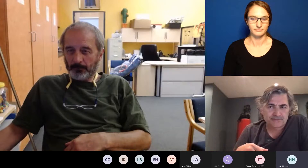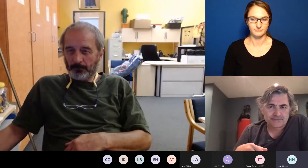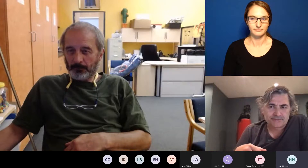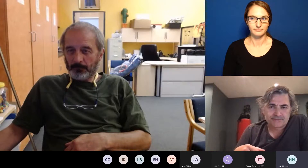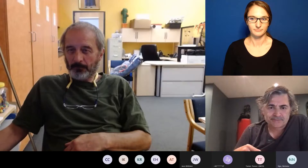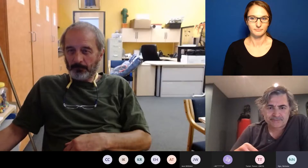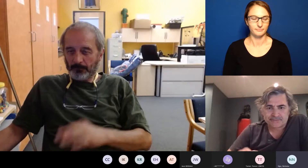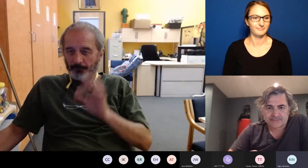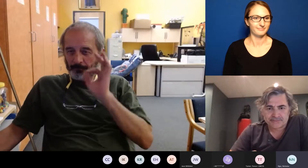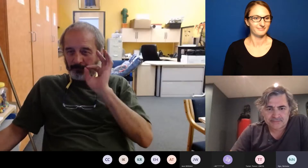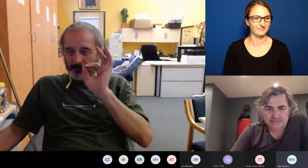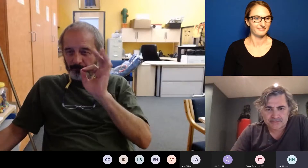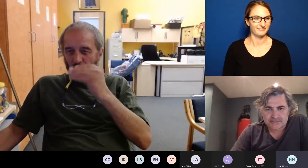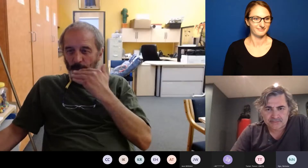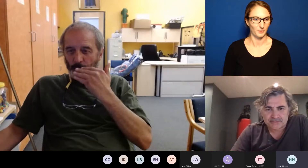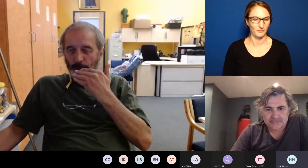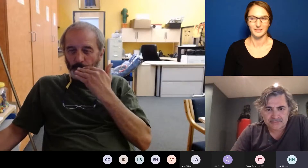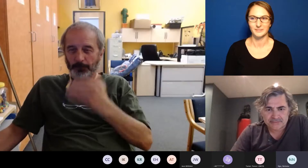community.